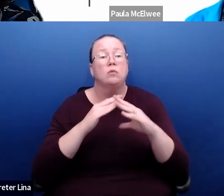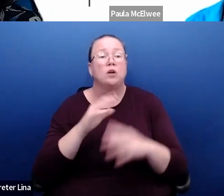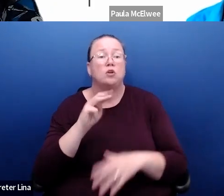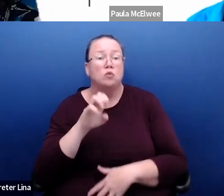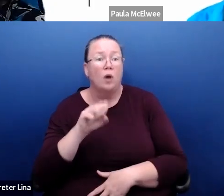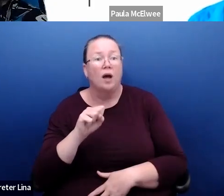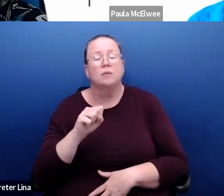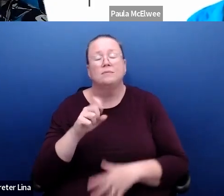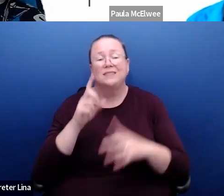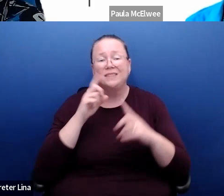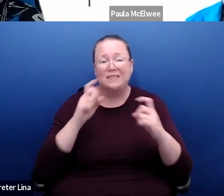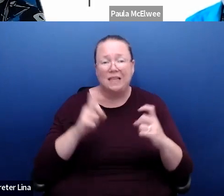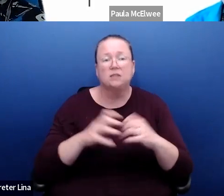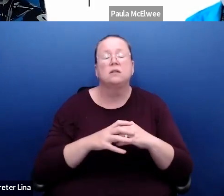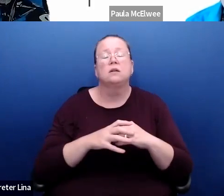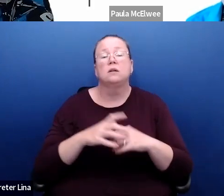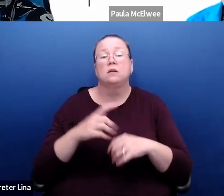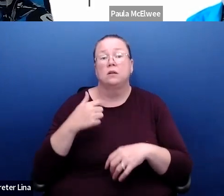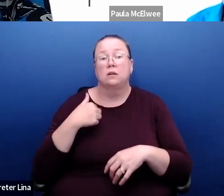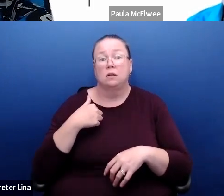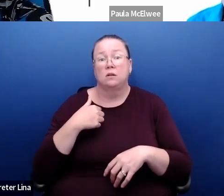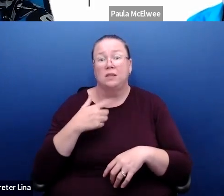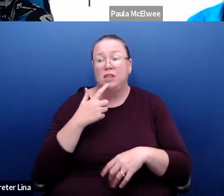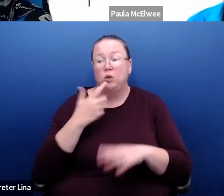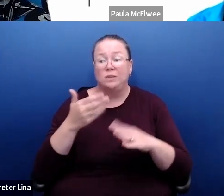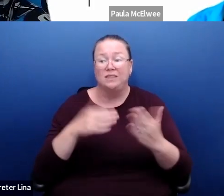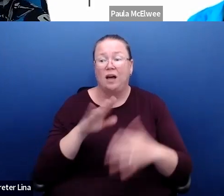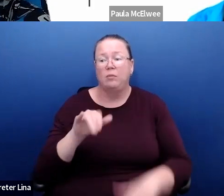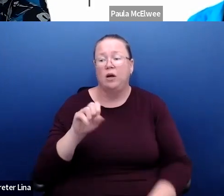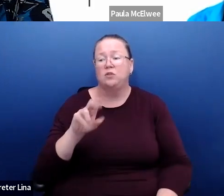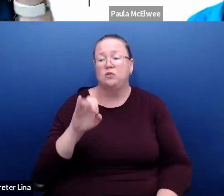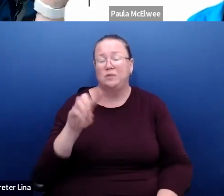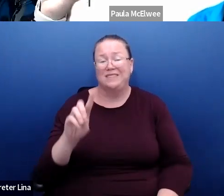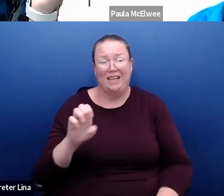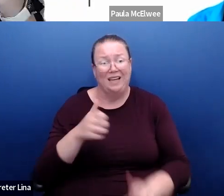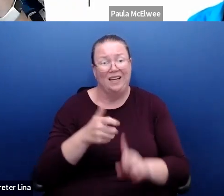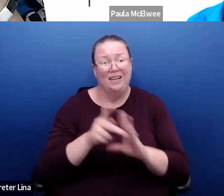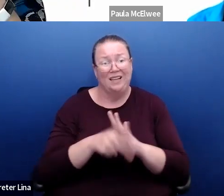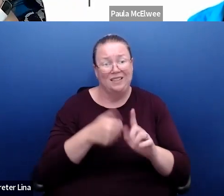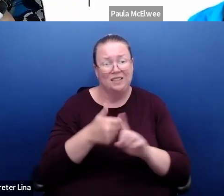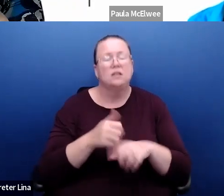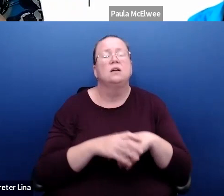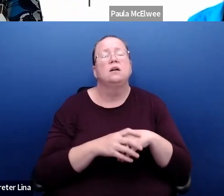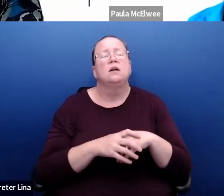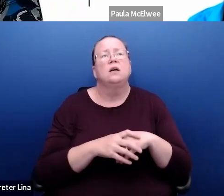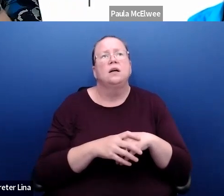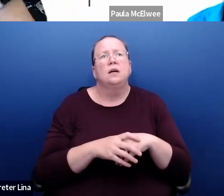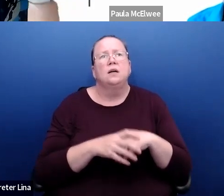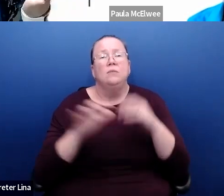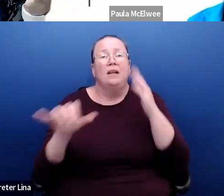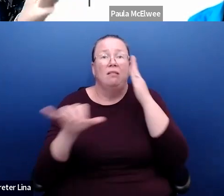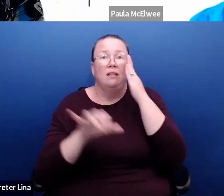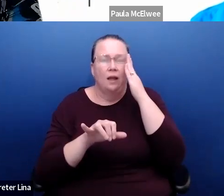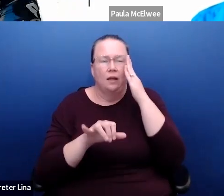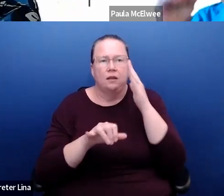sins. So we can say they died by suicide. So it's just like putting the